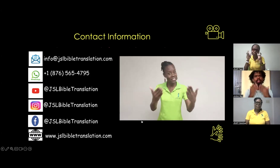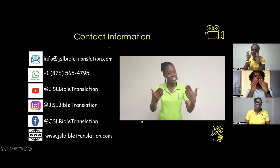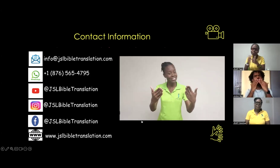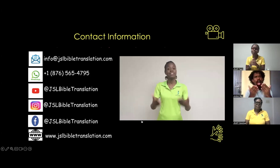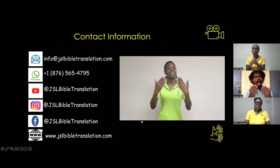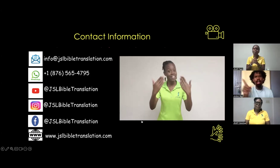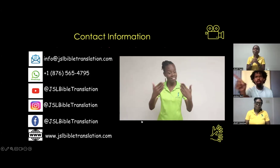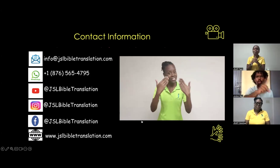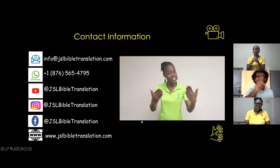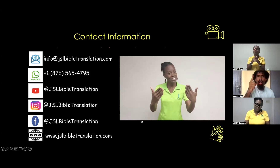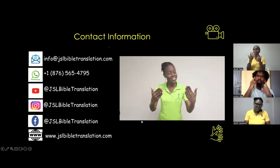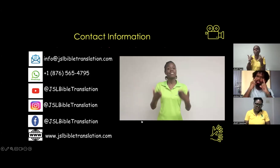a presentation. So